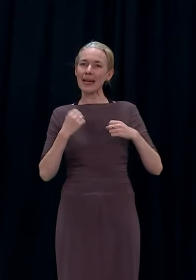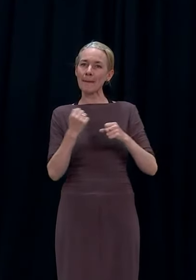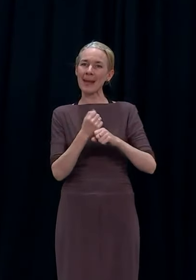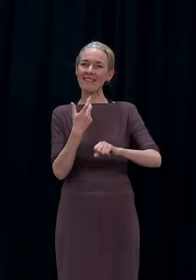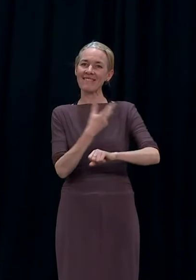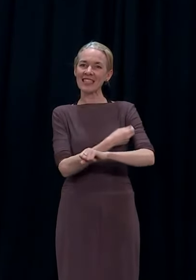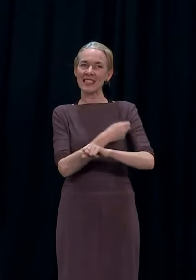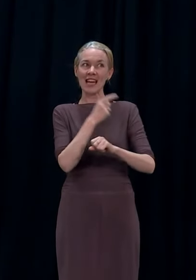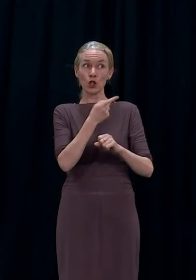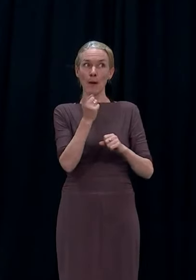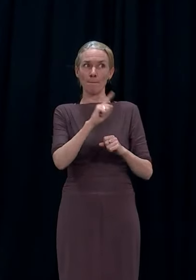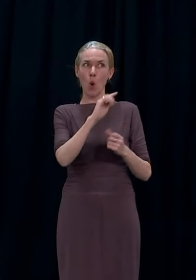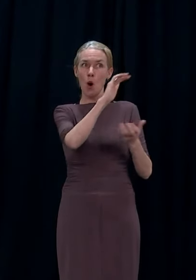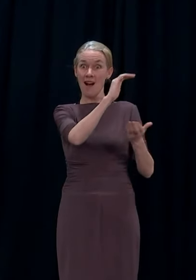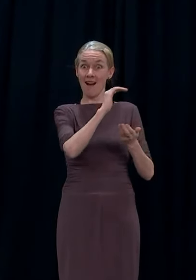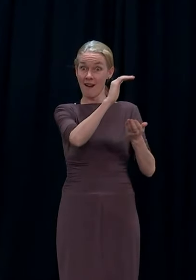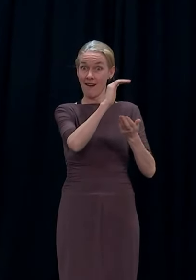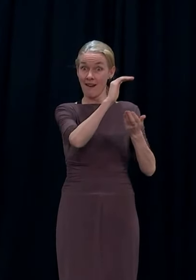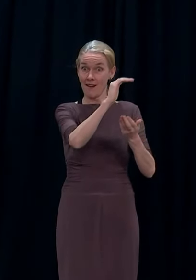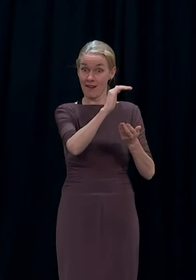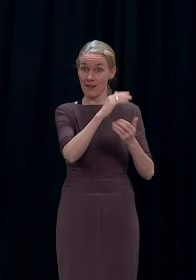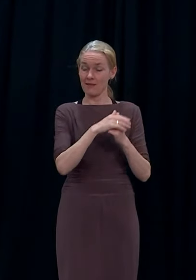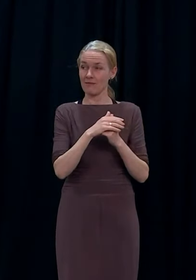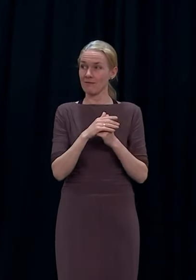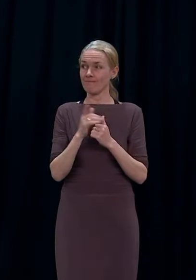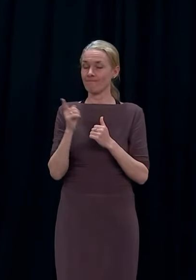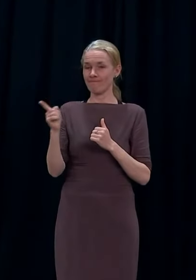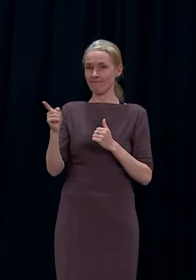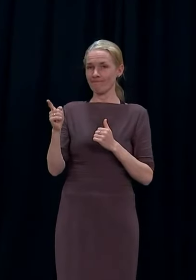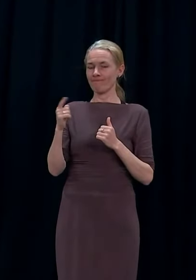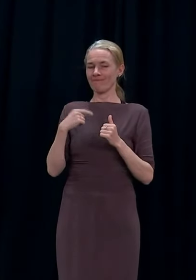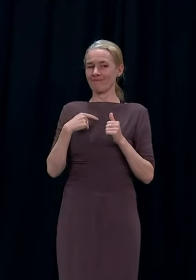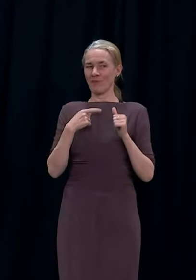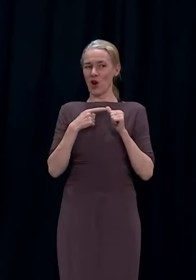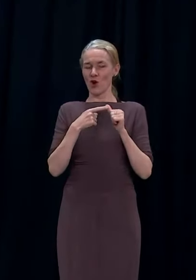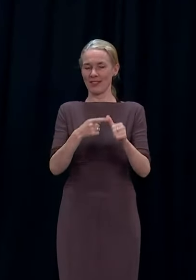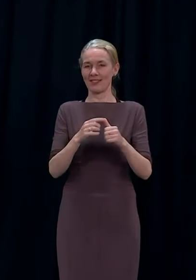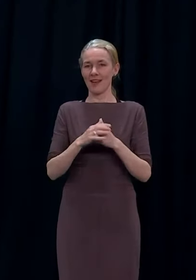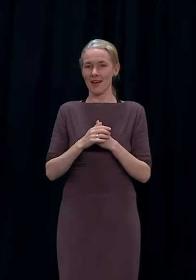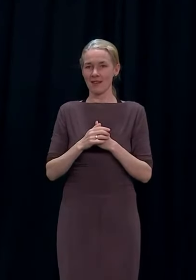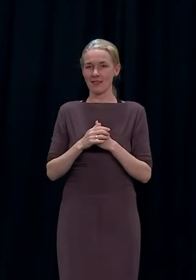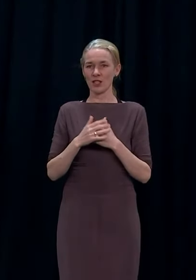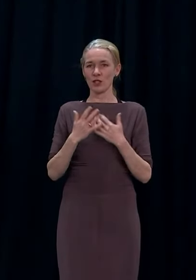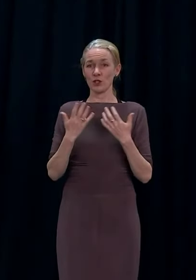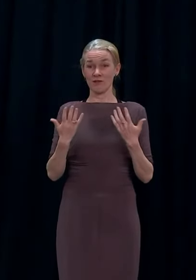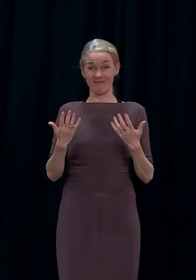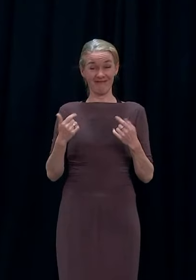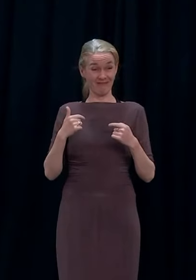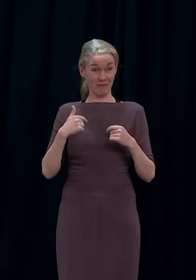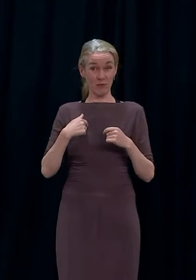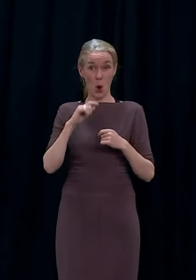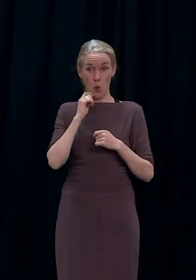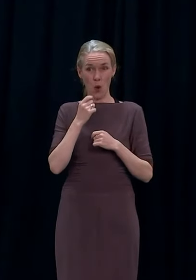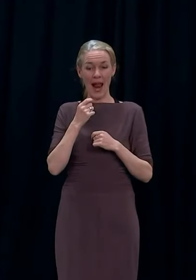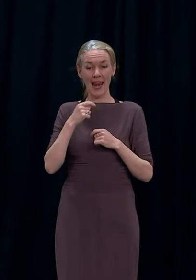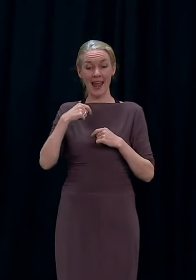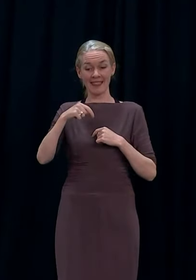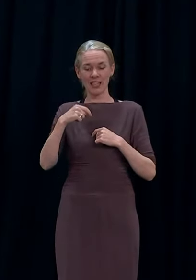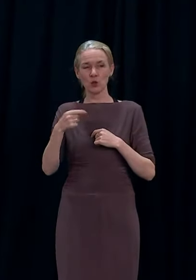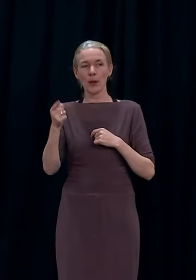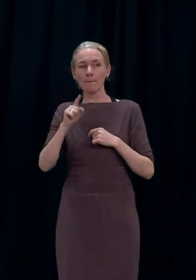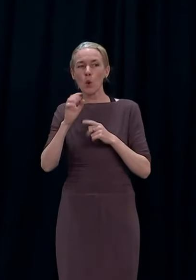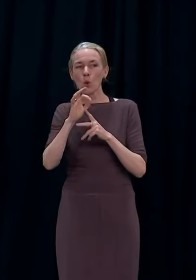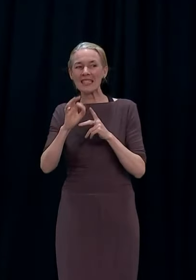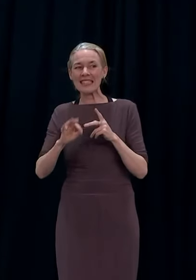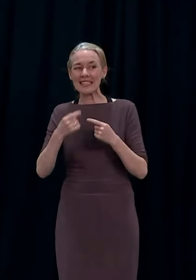to make those decisions this week, but you already know really what those options are. We created surge capacity. So by making